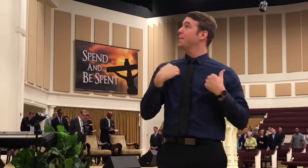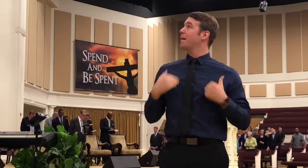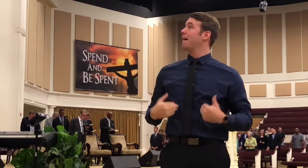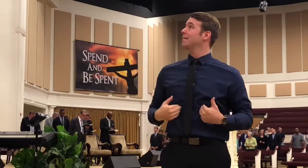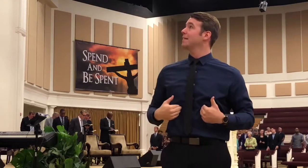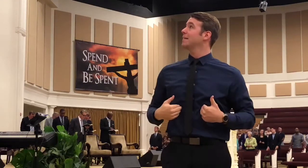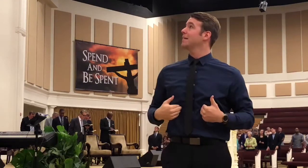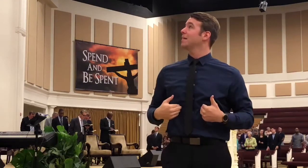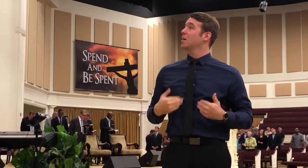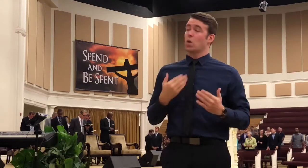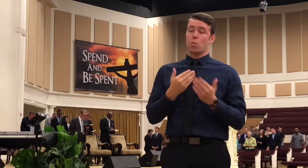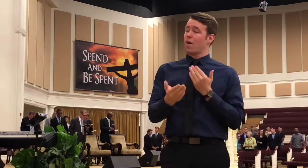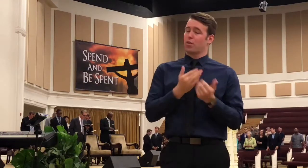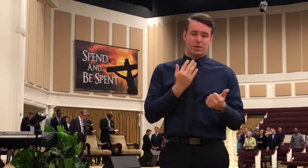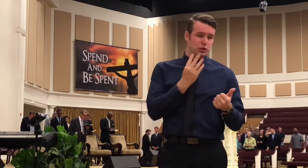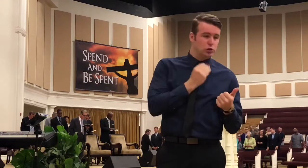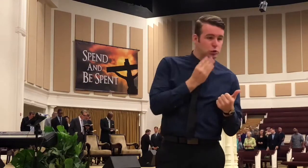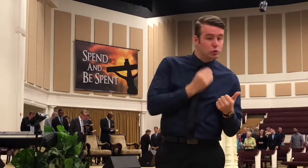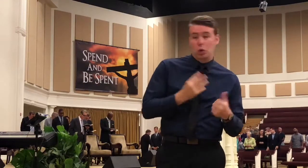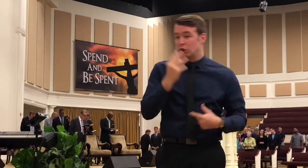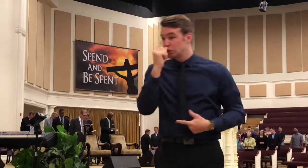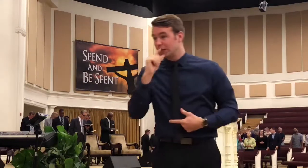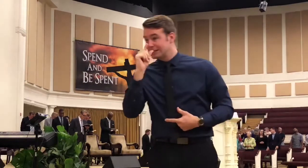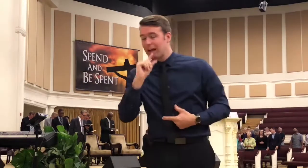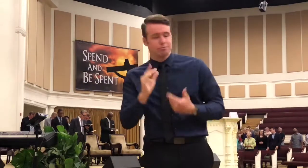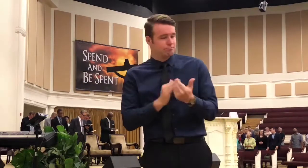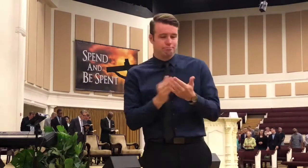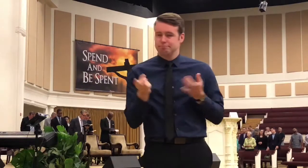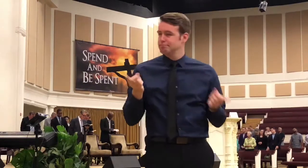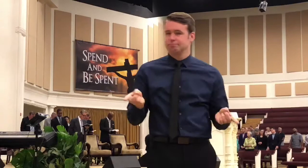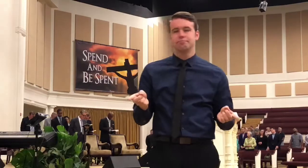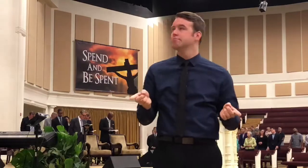body, whether we be Jews or Gentiles,